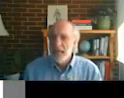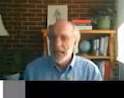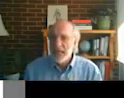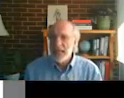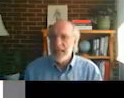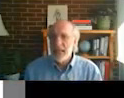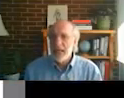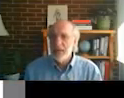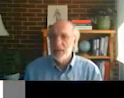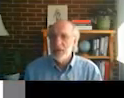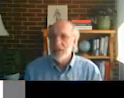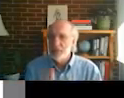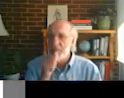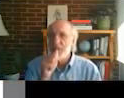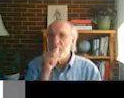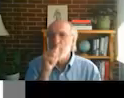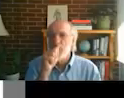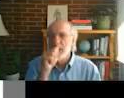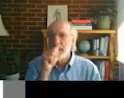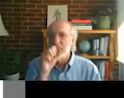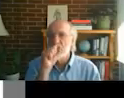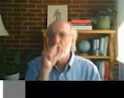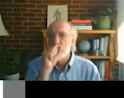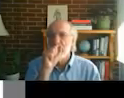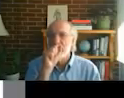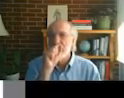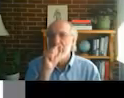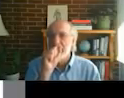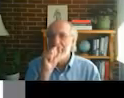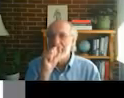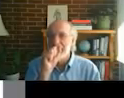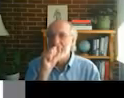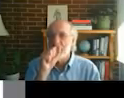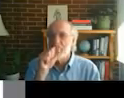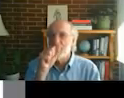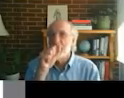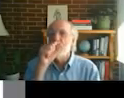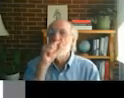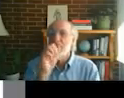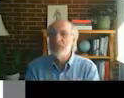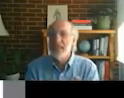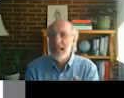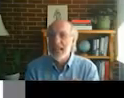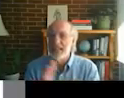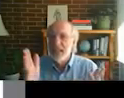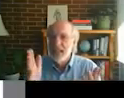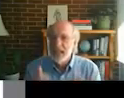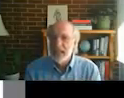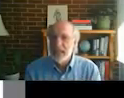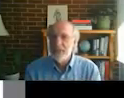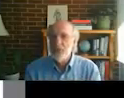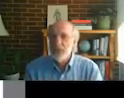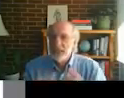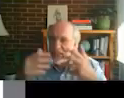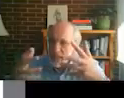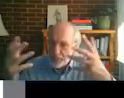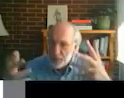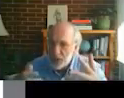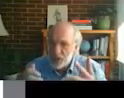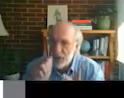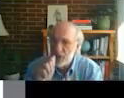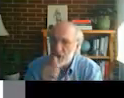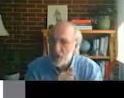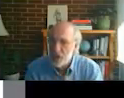may simply be this, or even this at first. this, that. You're going to